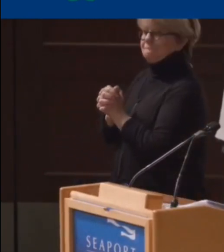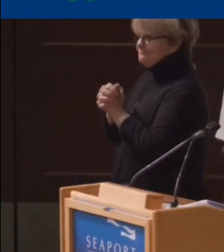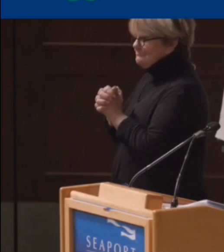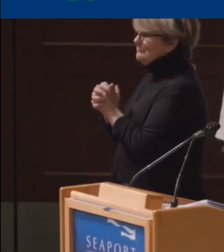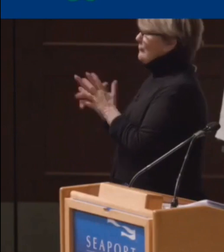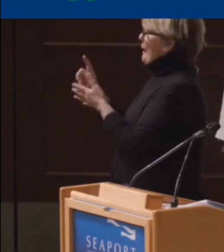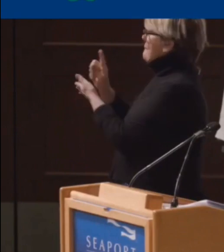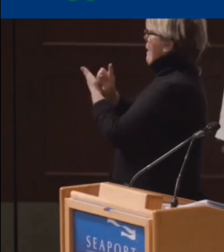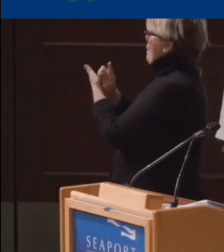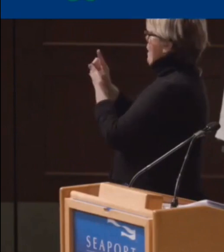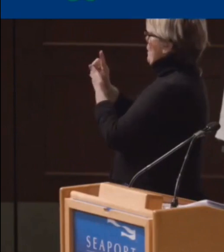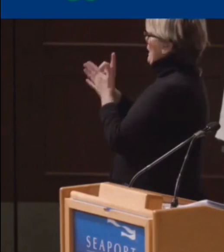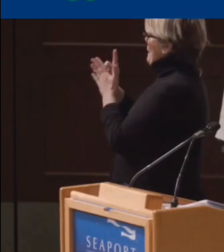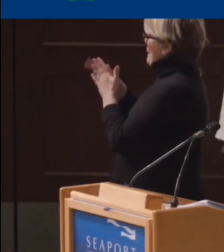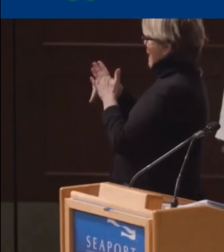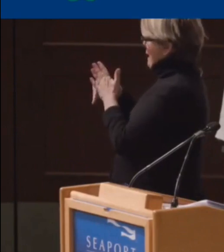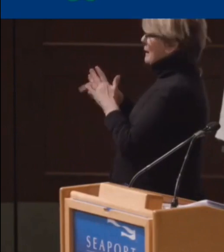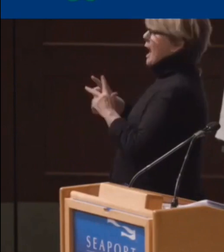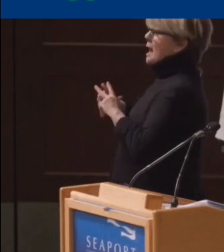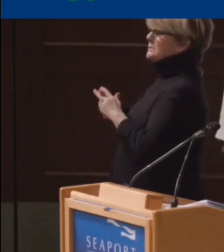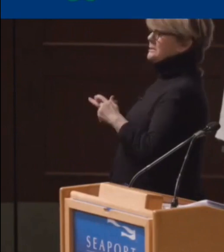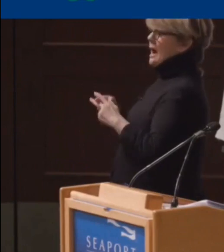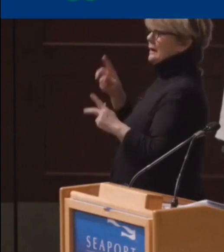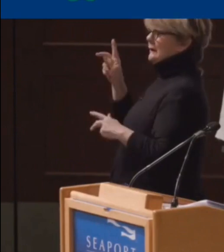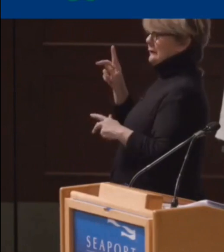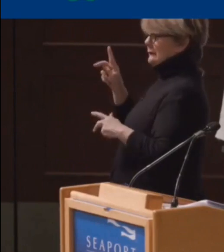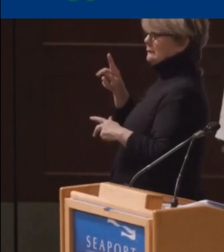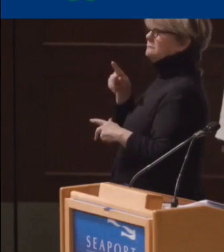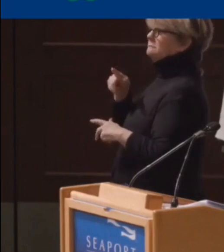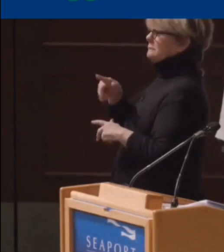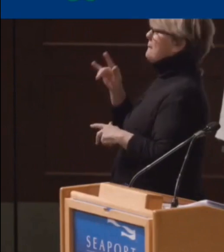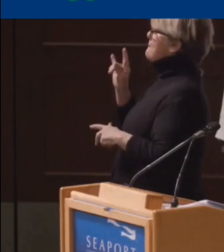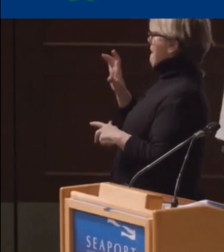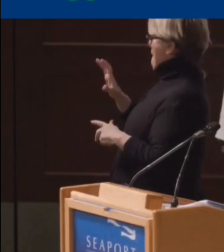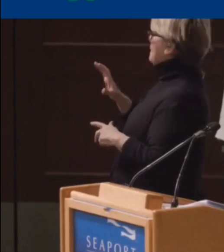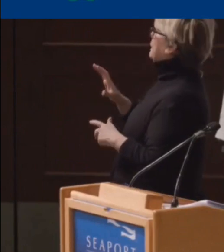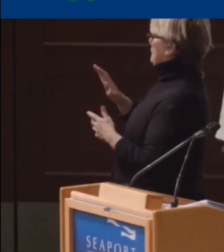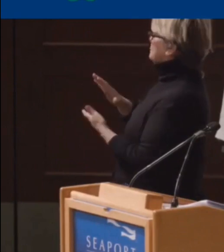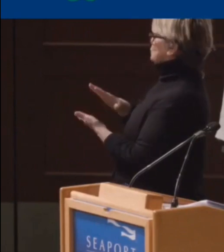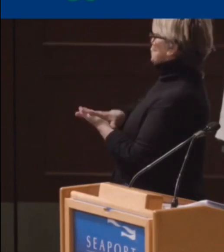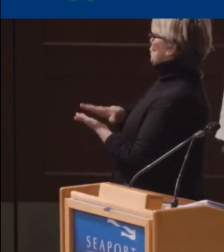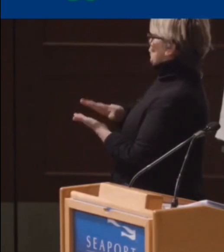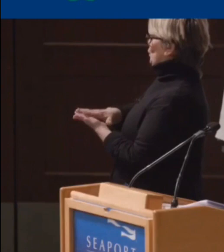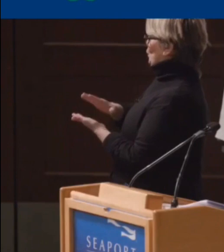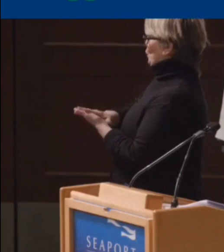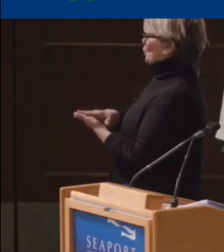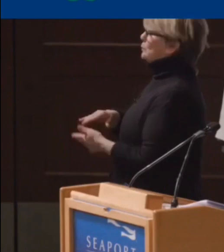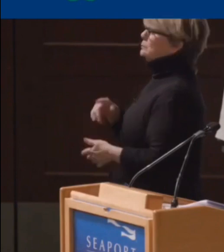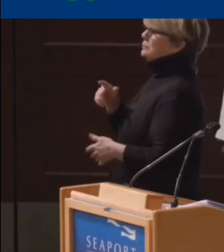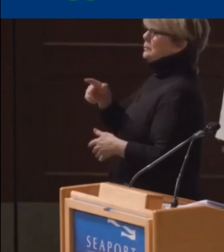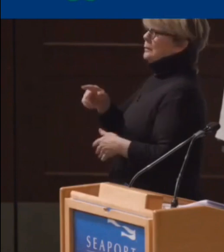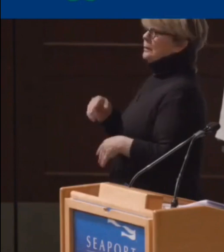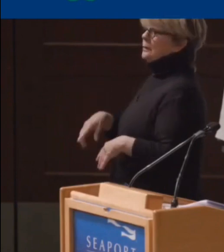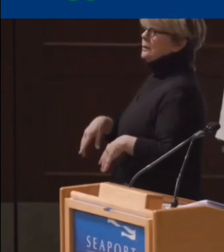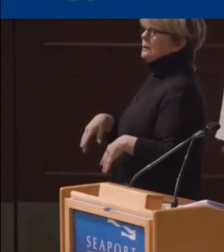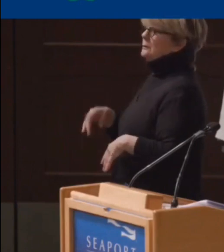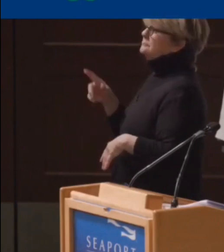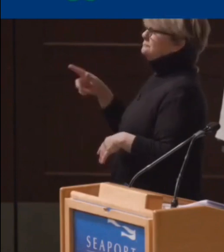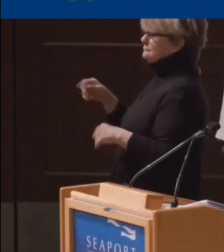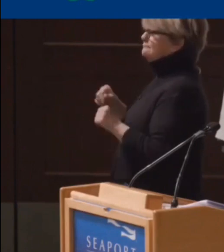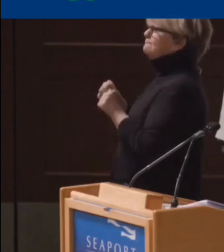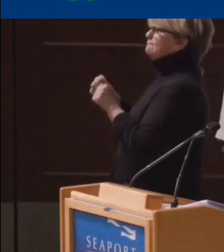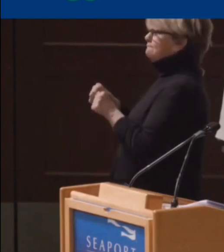About a week later, I started kindergarten at a public elementary school. I continued to receive supports from an IEP